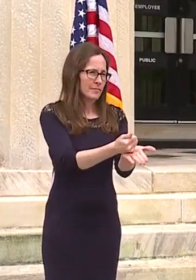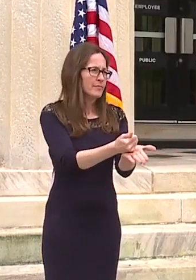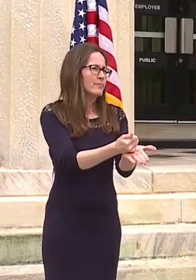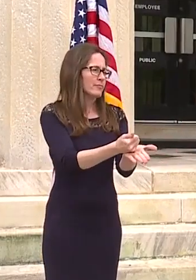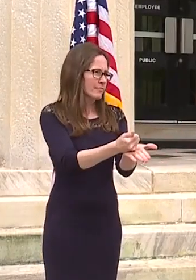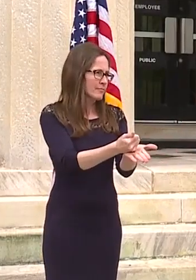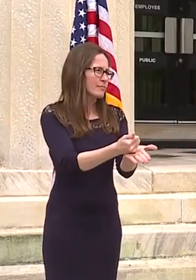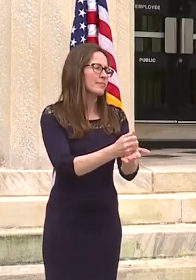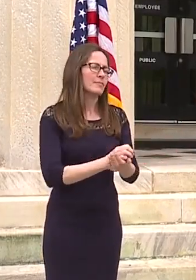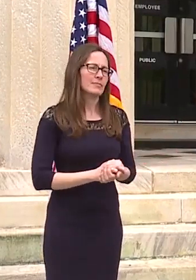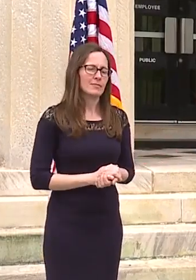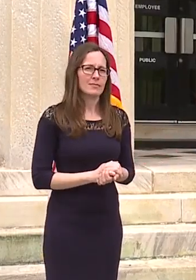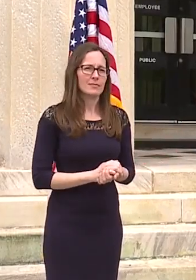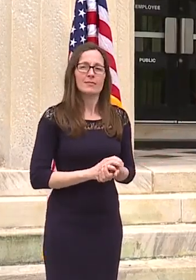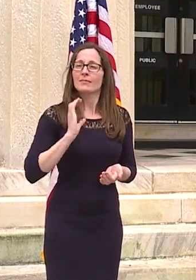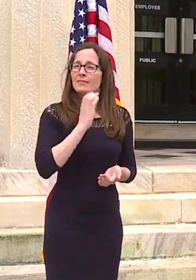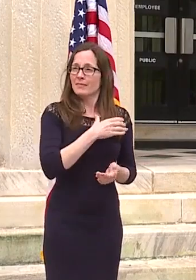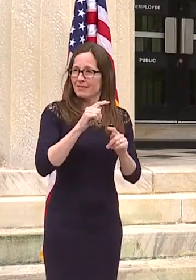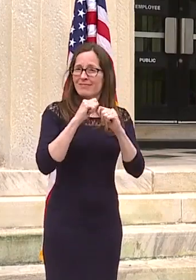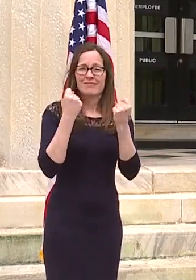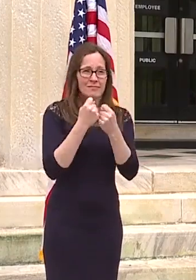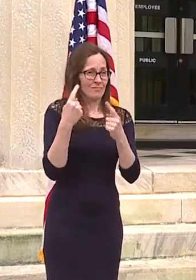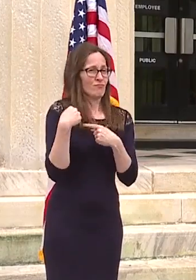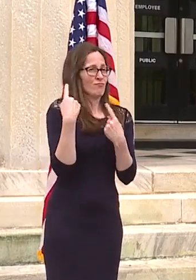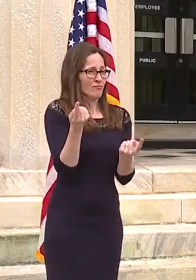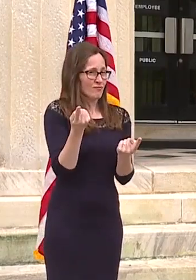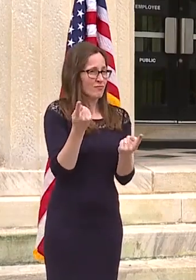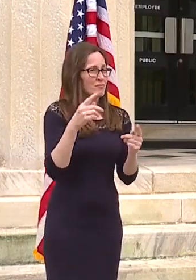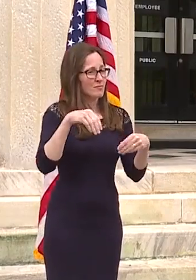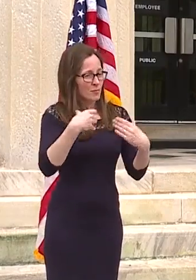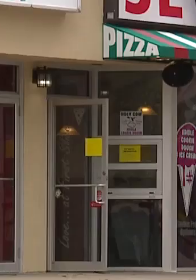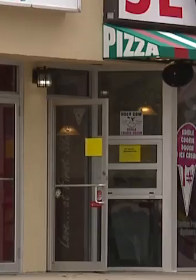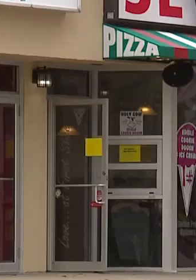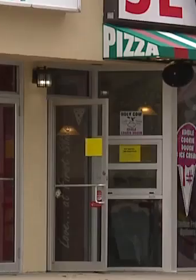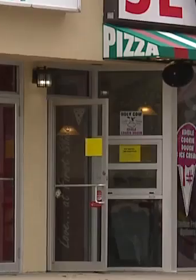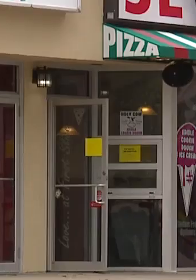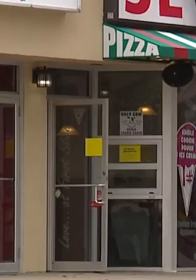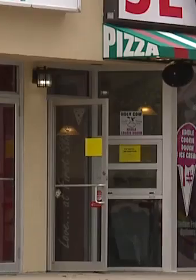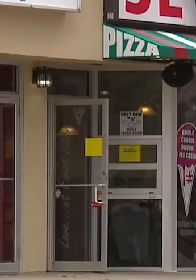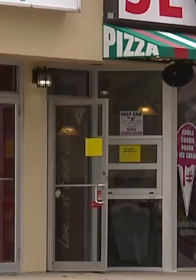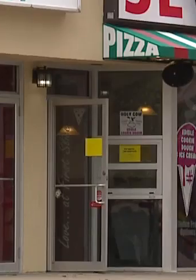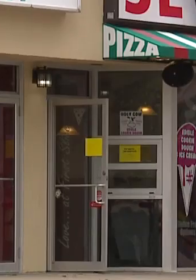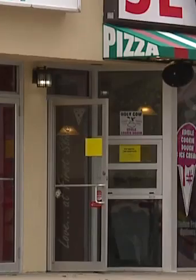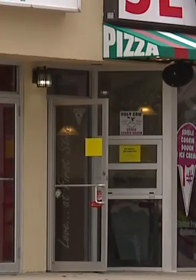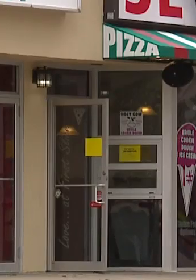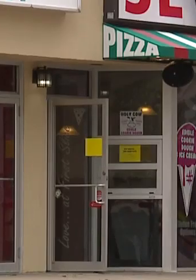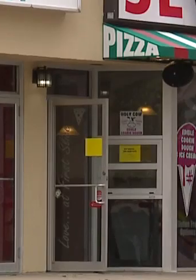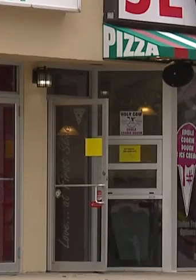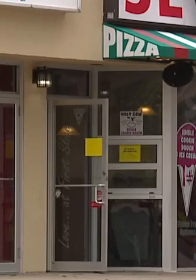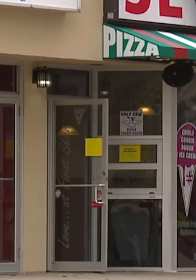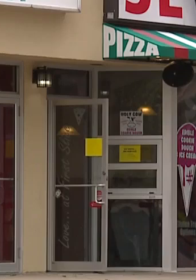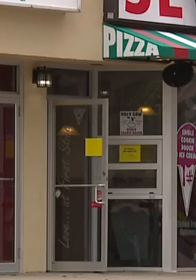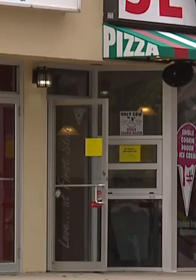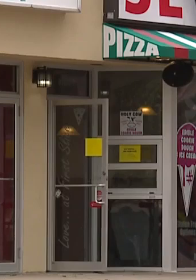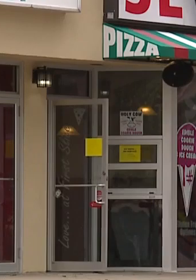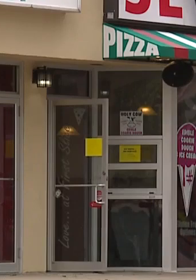Today, County Executive Johnny Olszewski announced $10 million in grants. Over 600 small businesses will be